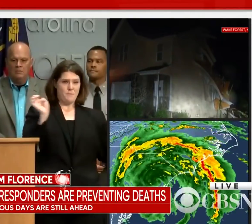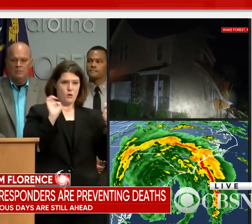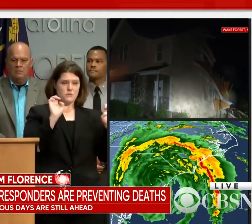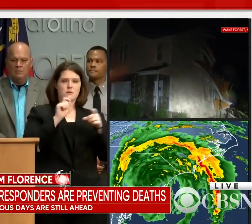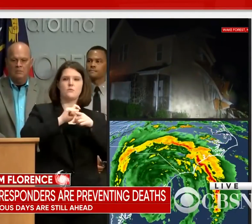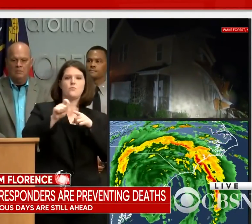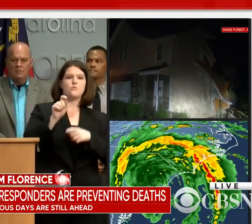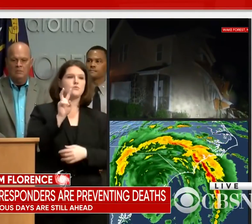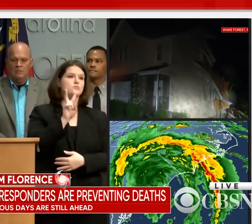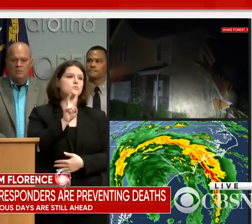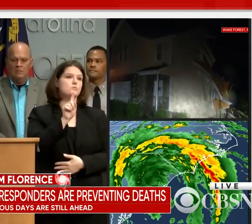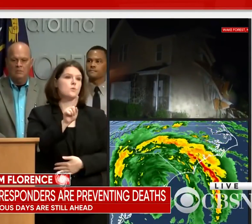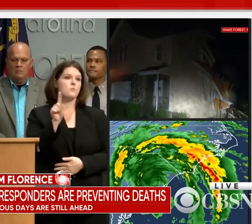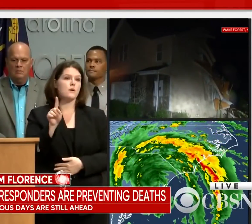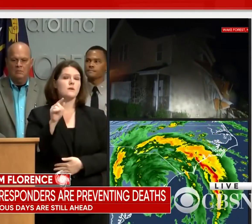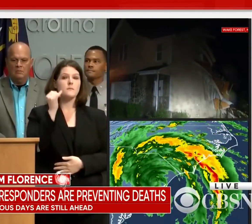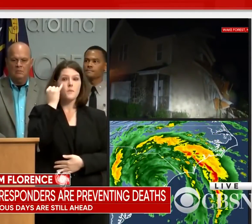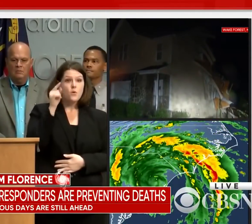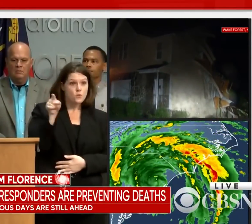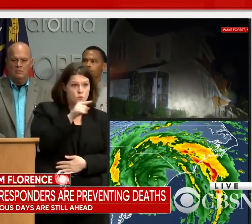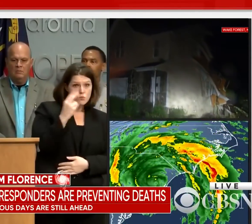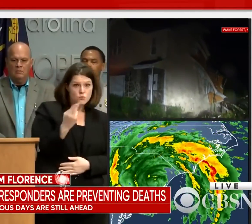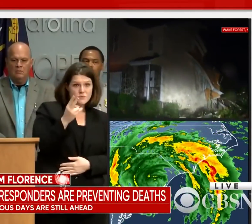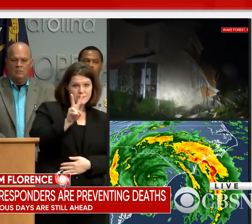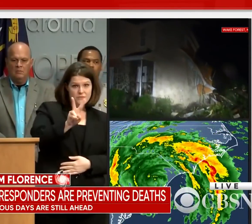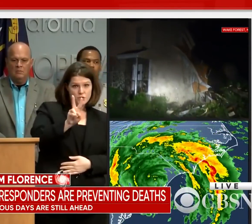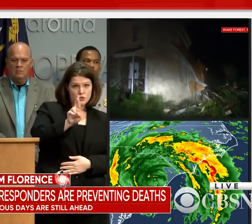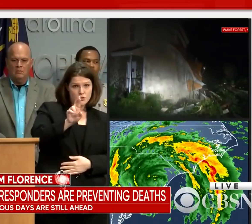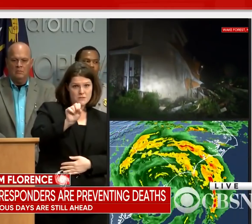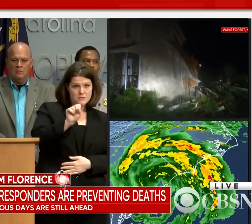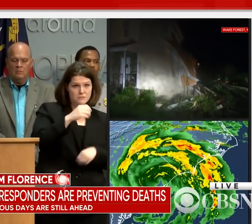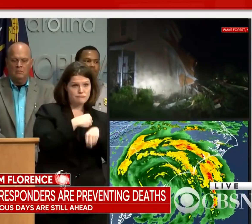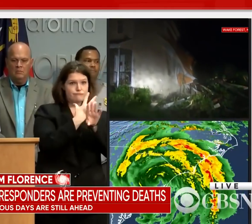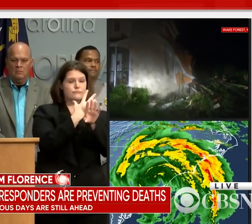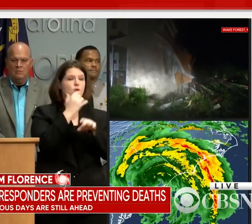211. Those using video relay services should dial